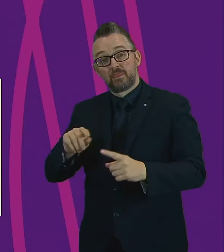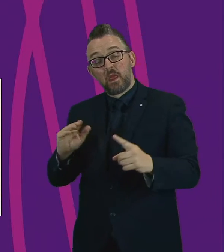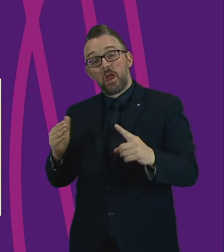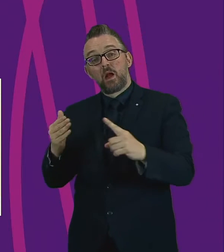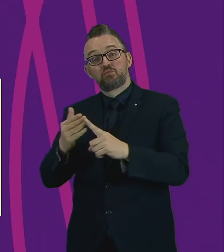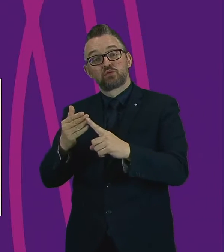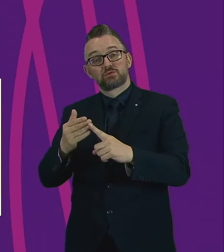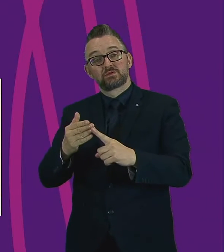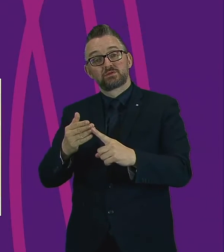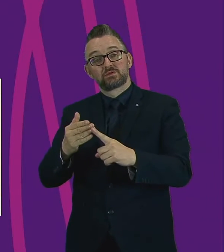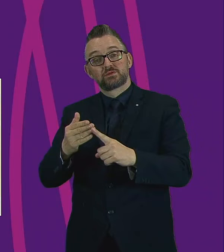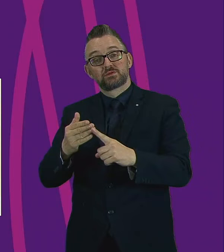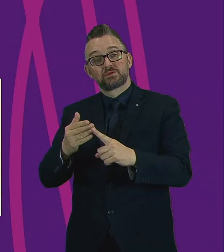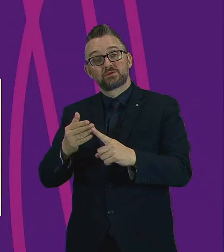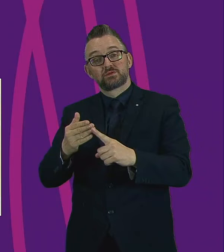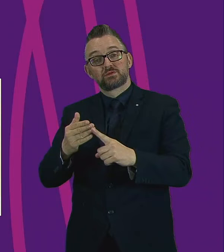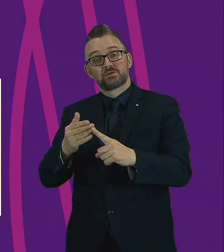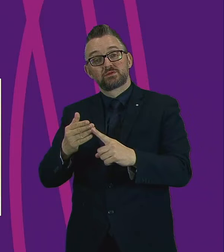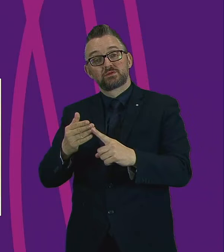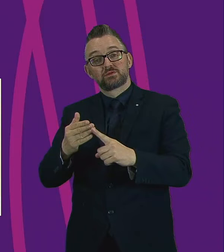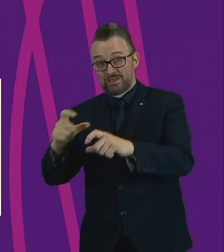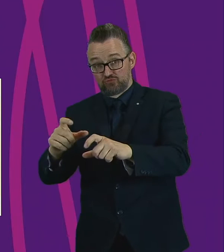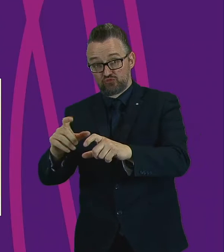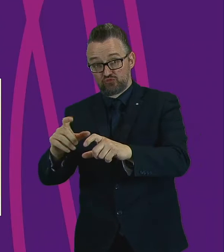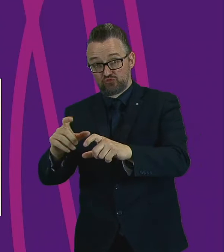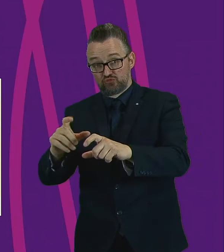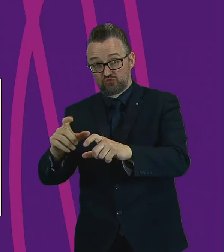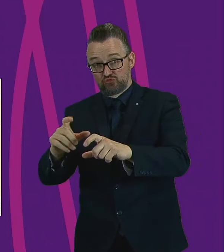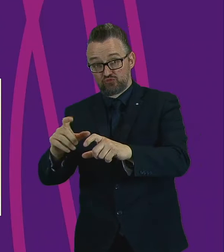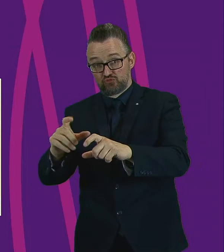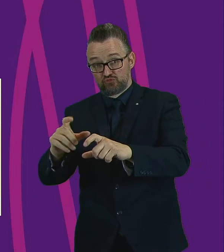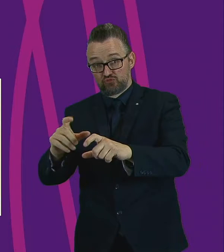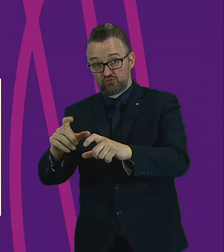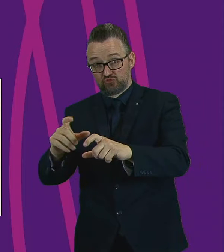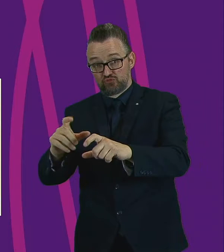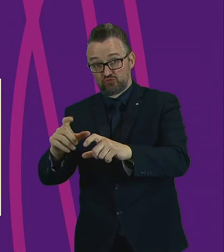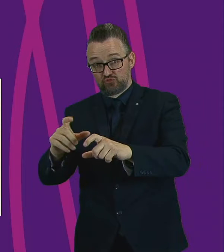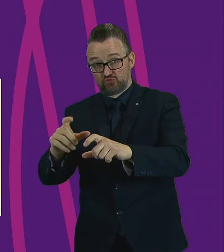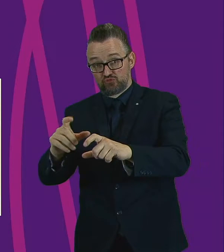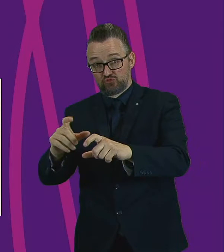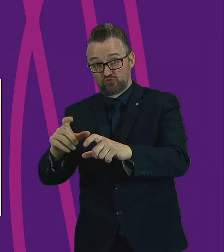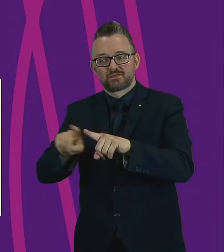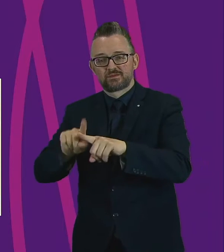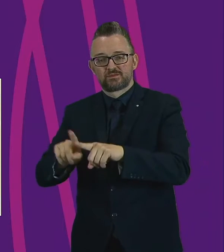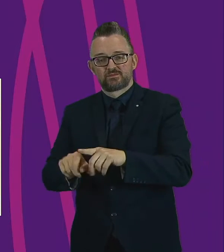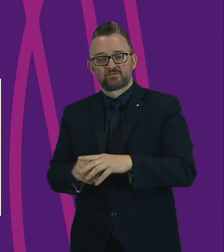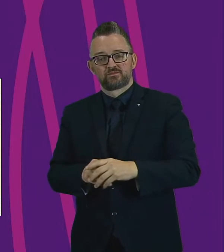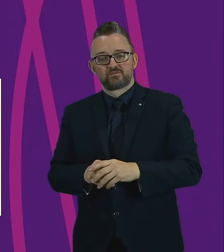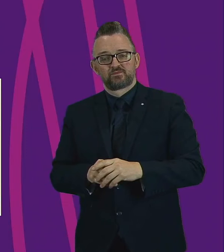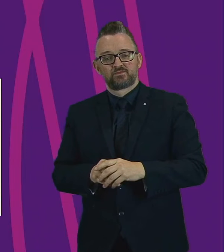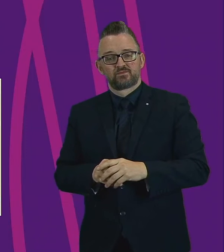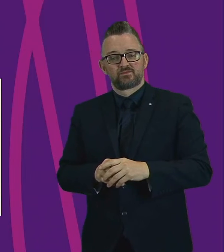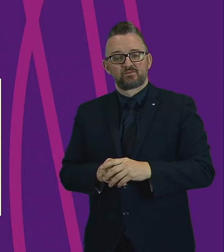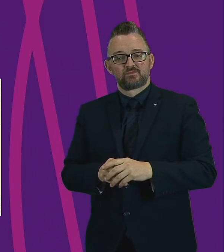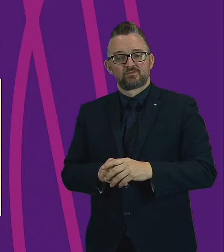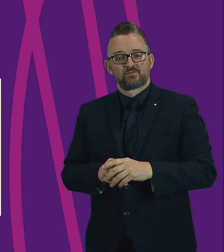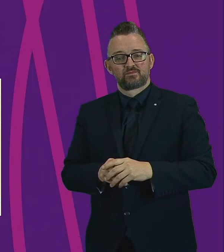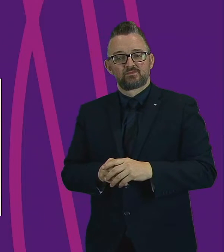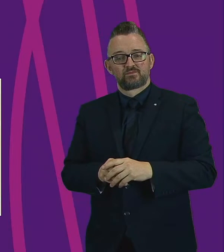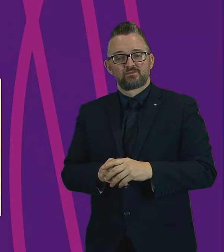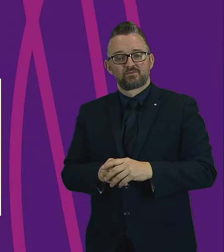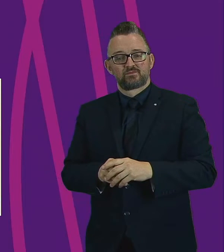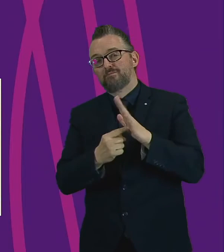that maintenance works can continue, but will also support jobs and apprentices across the whole scheme, the whole supply chain. And